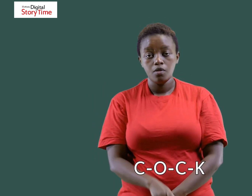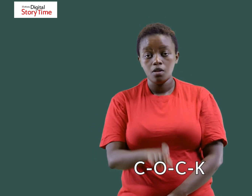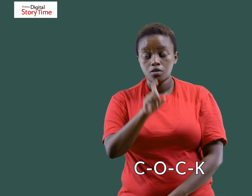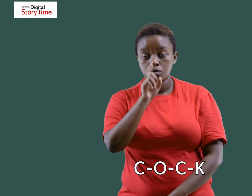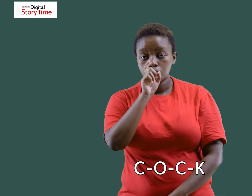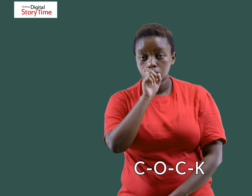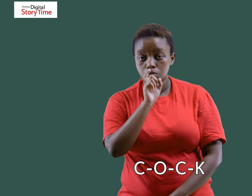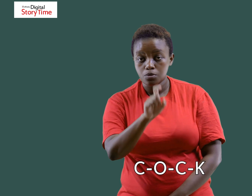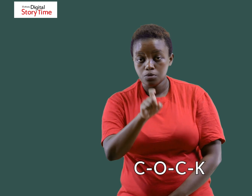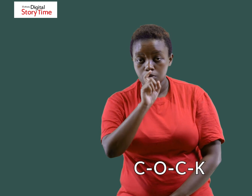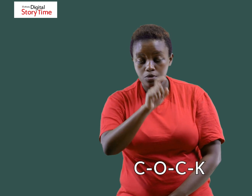Coke.